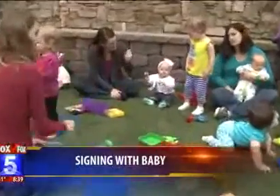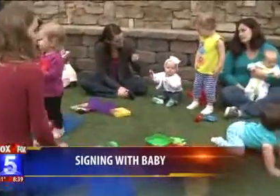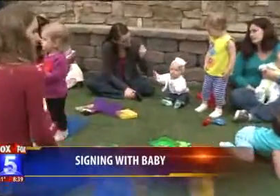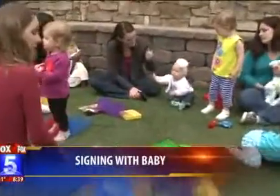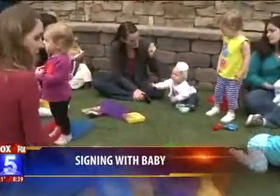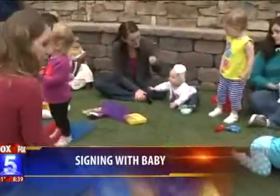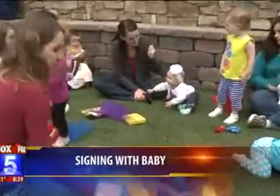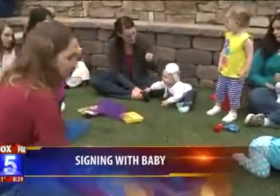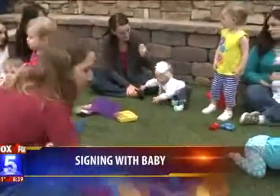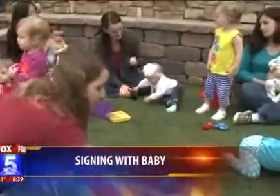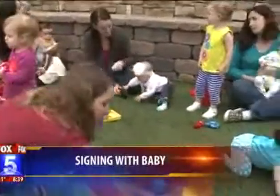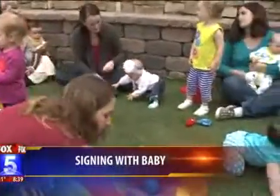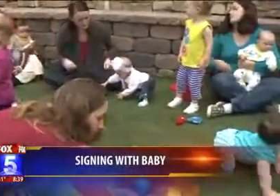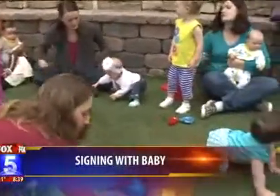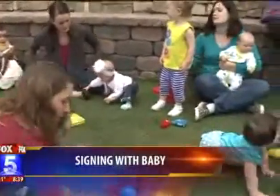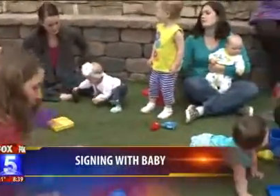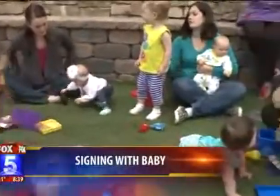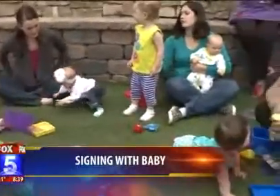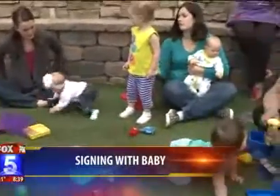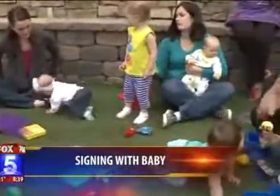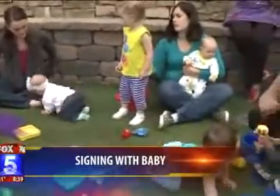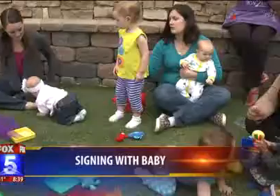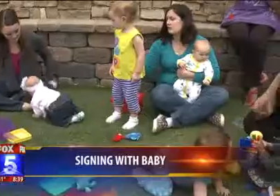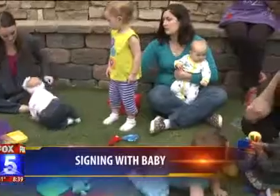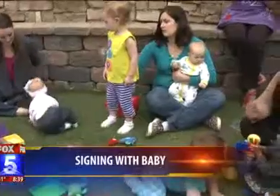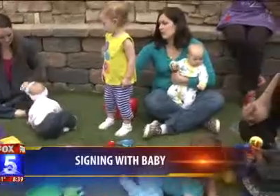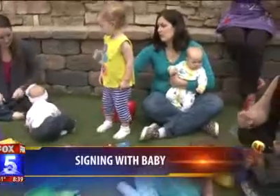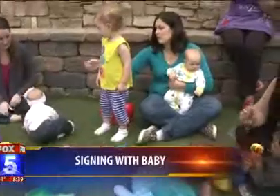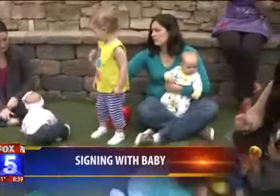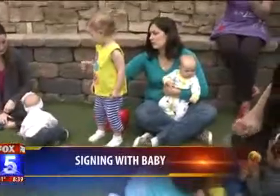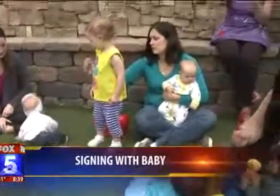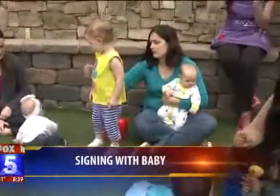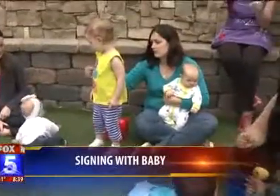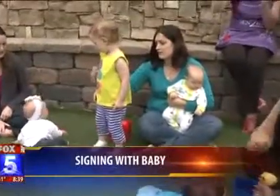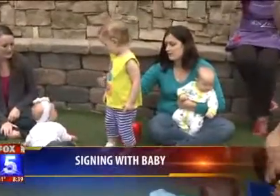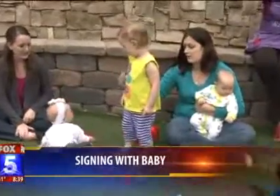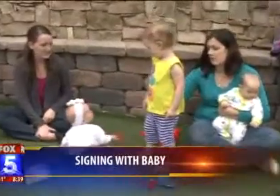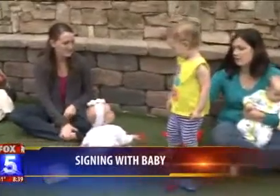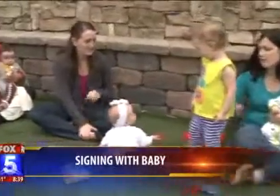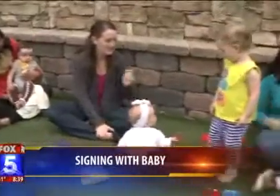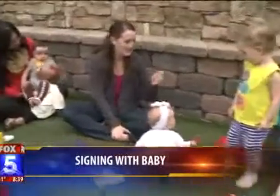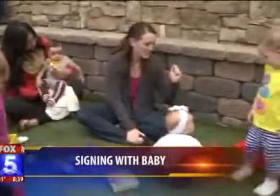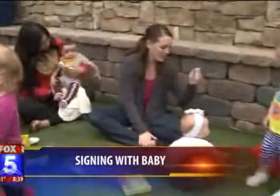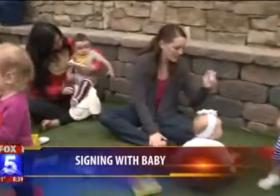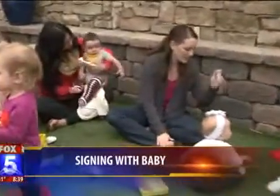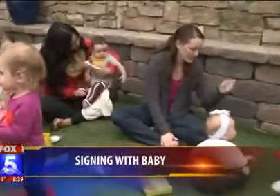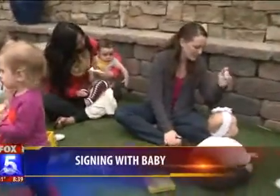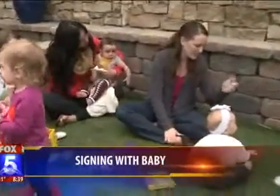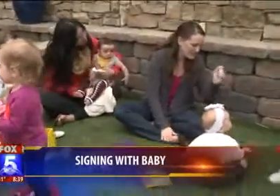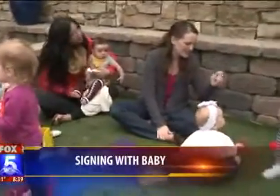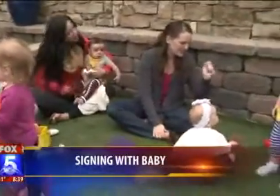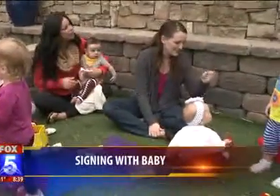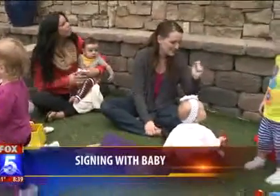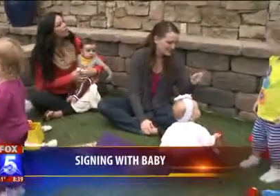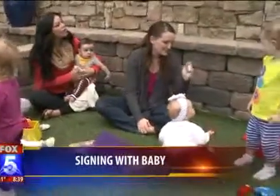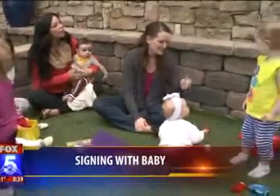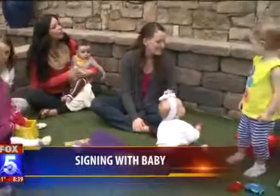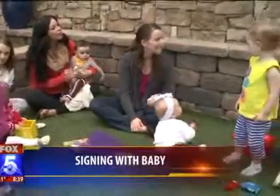the rattle, they'll copy you. Shake, shake, shake, shake, shake, shake, shake your rattle. Have you ever noticed a baby in a car seat just gazing